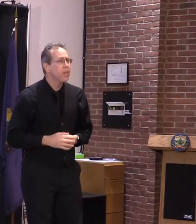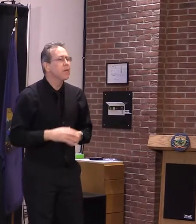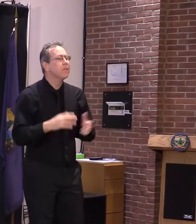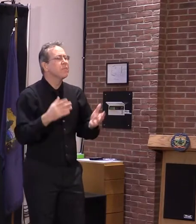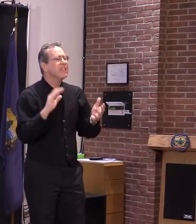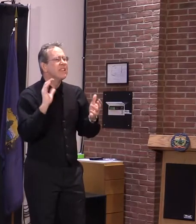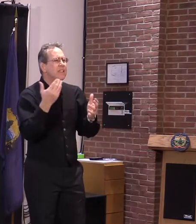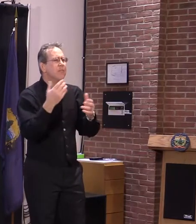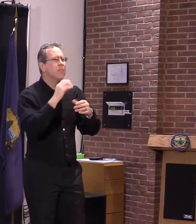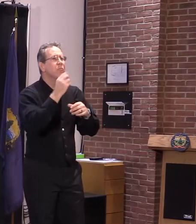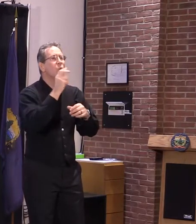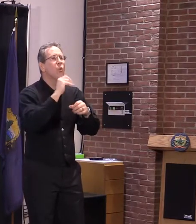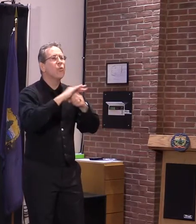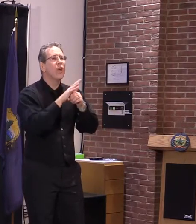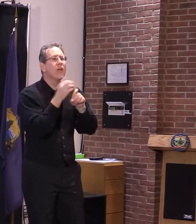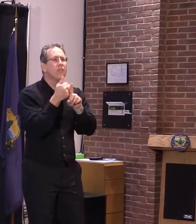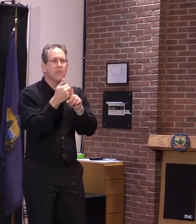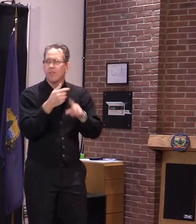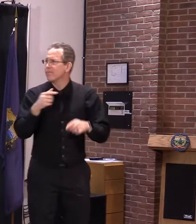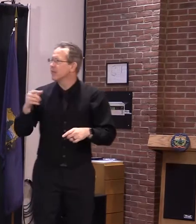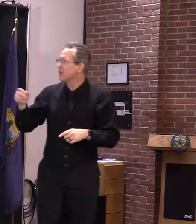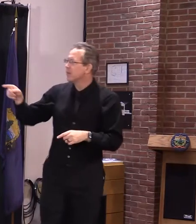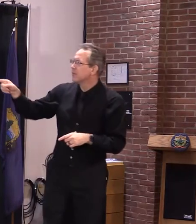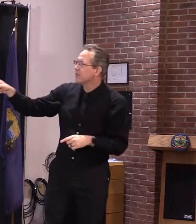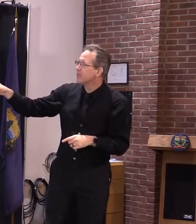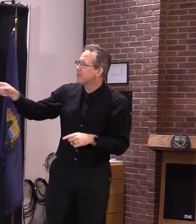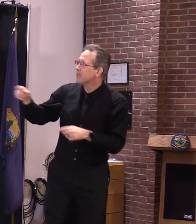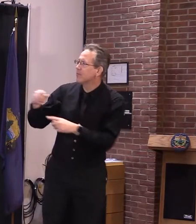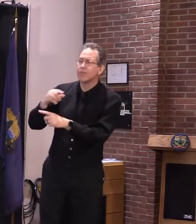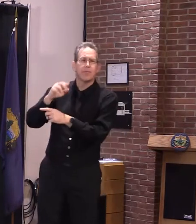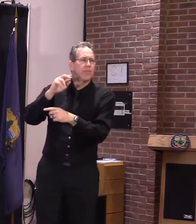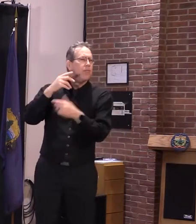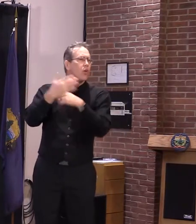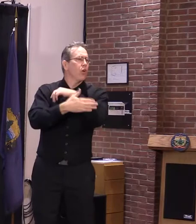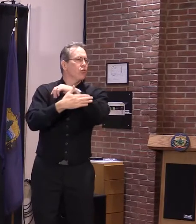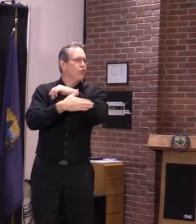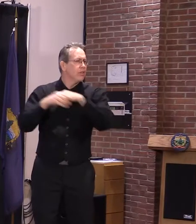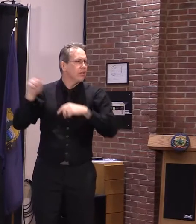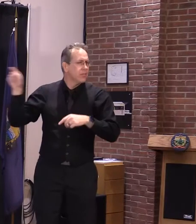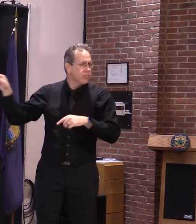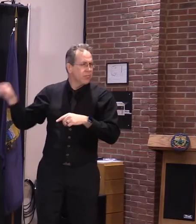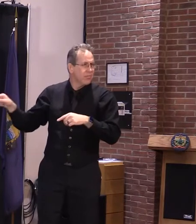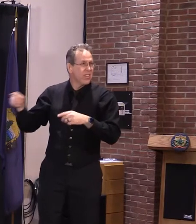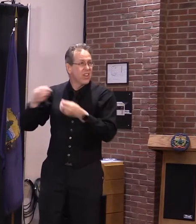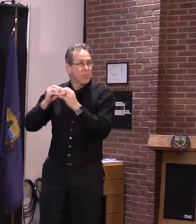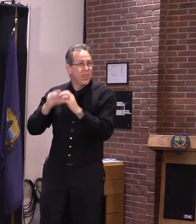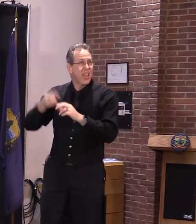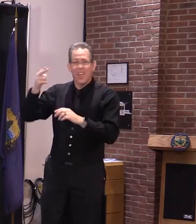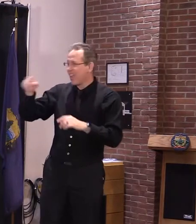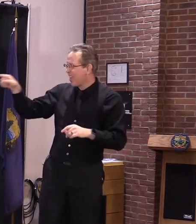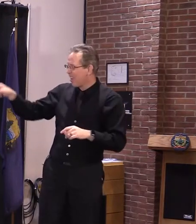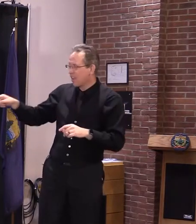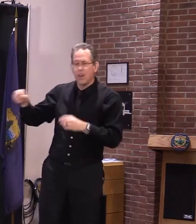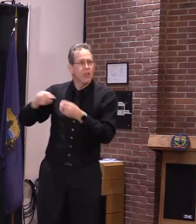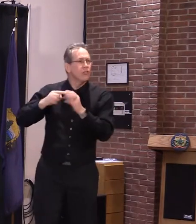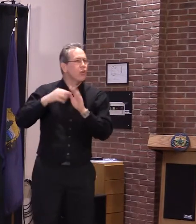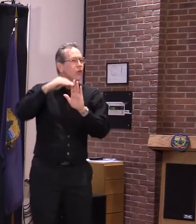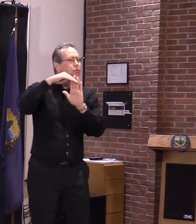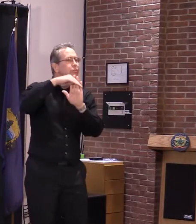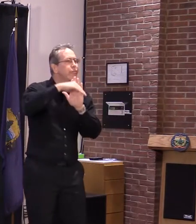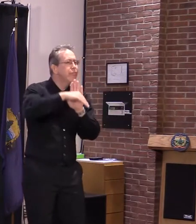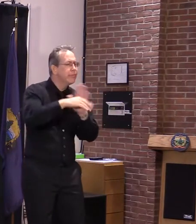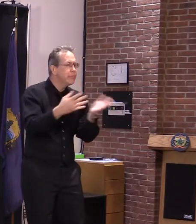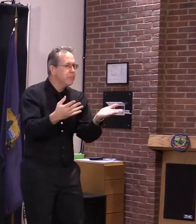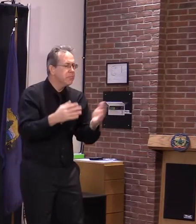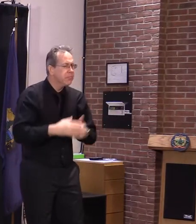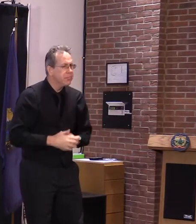out, maybe at a little bit higher level than they want to see. So again, just another word of caution as we look to these improved trends in the Northeast